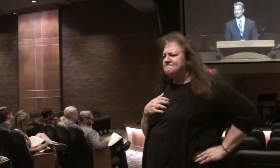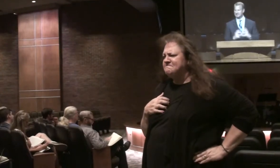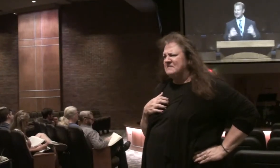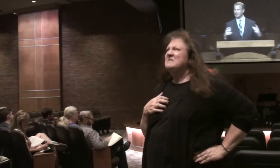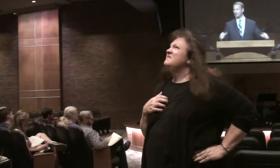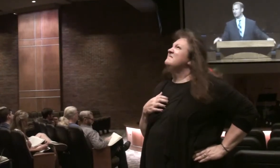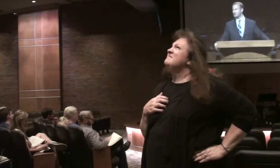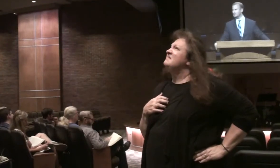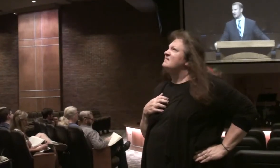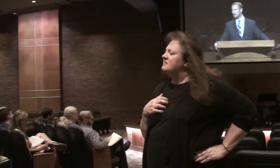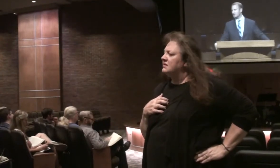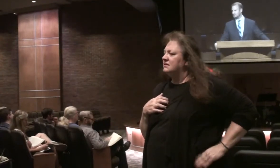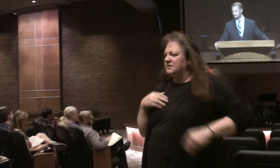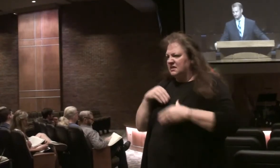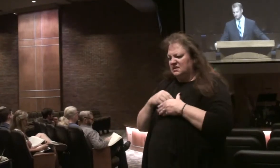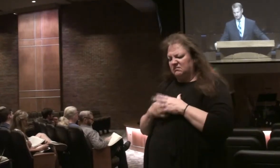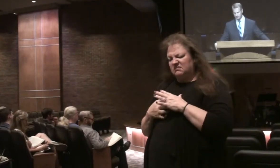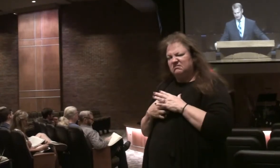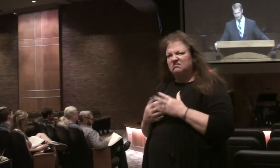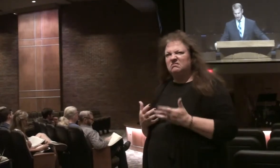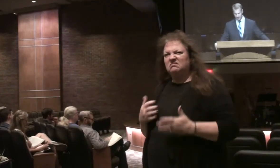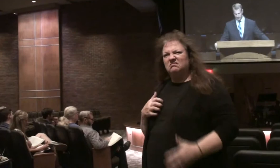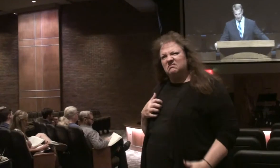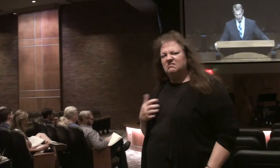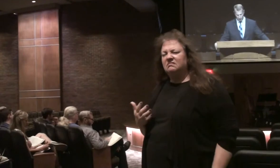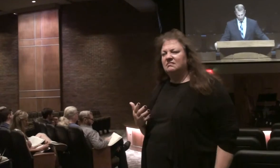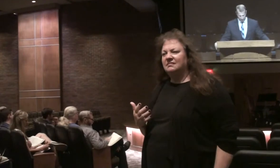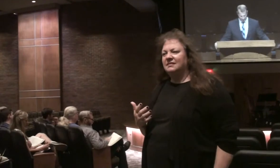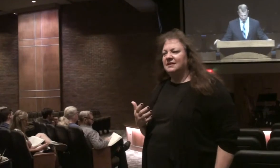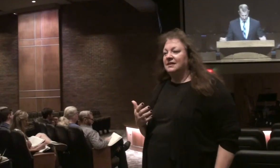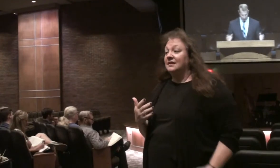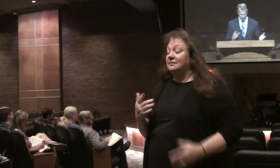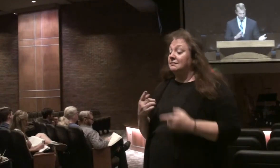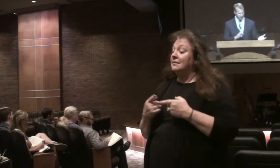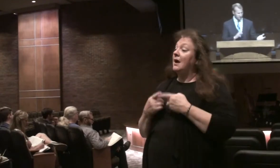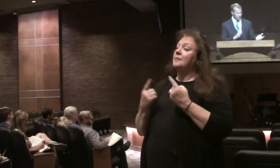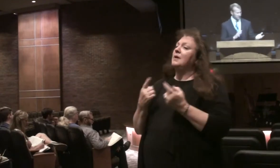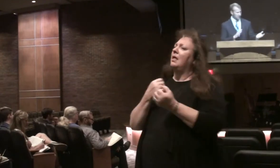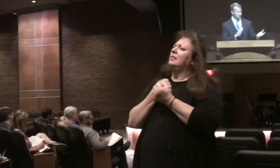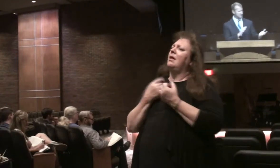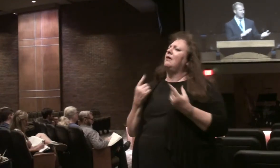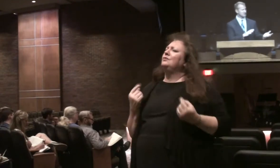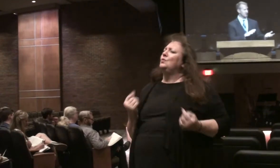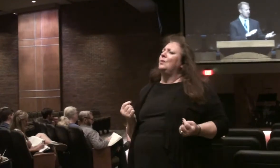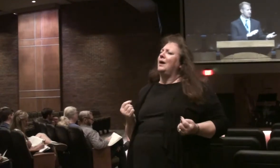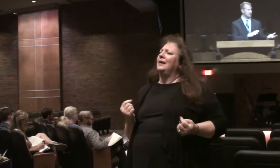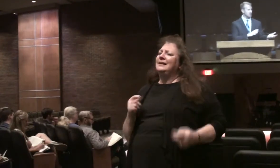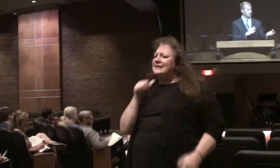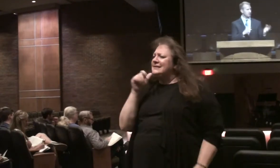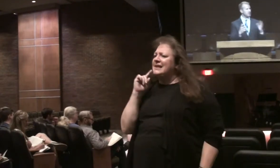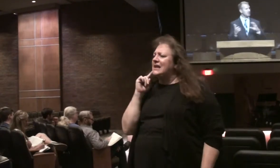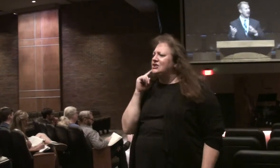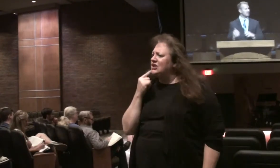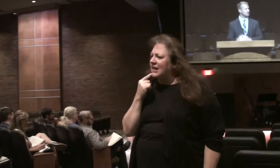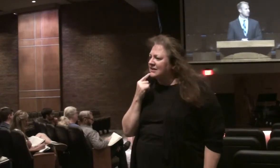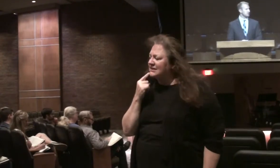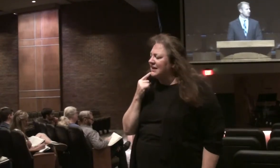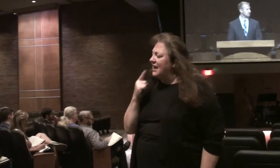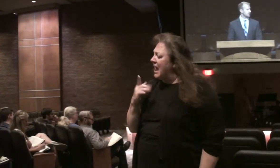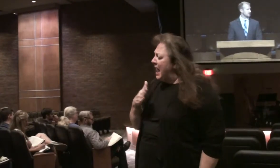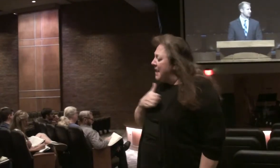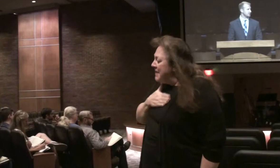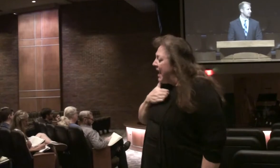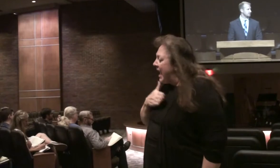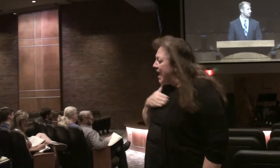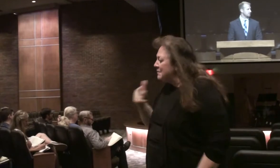I wish they didn't. Anger on the inside. You know, on the opposite side, what does love do? Love is not jealous, but it'd be glad for someone